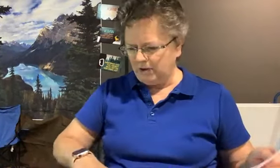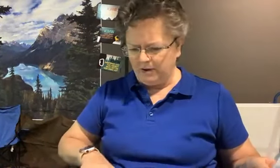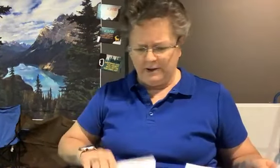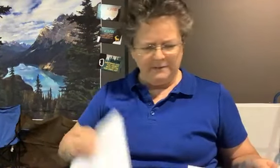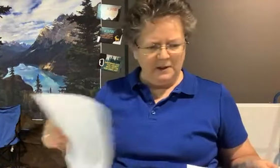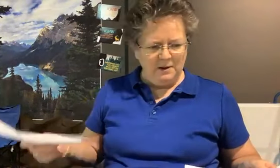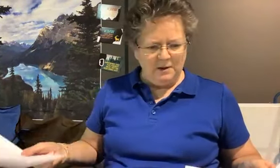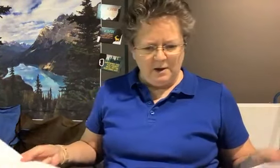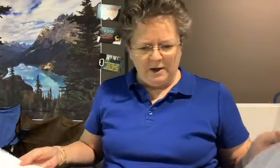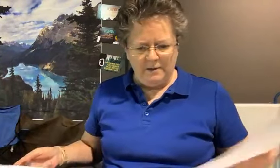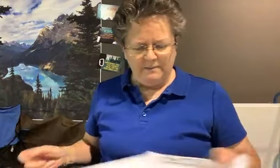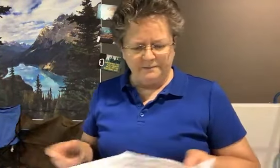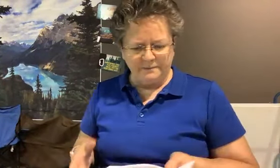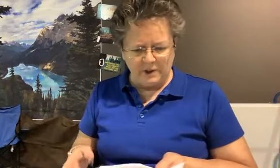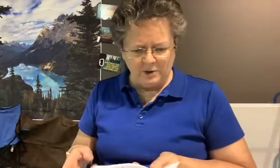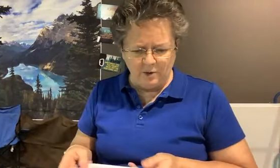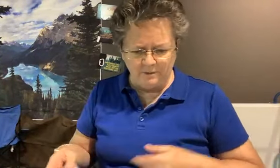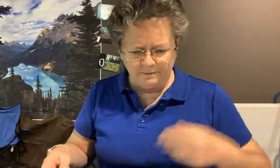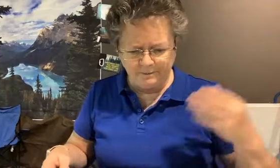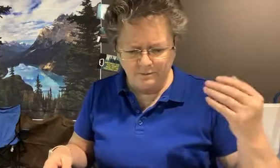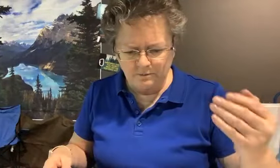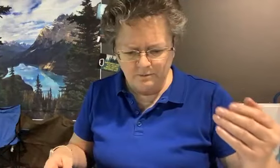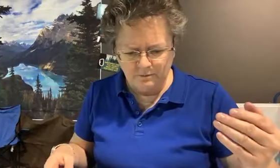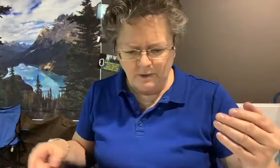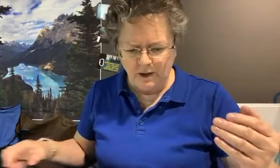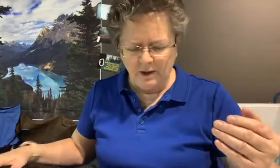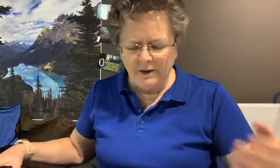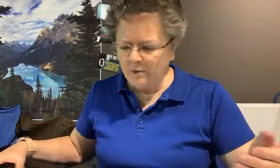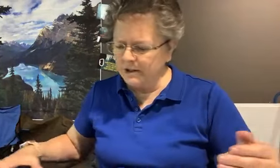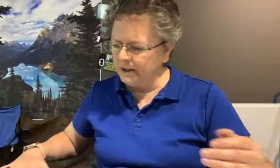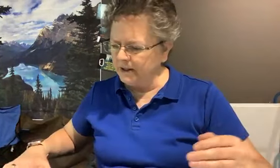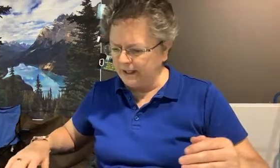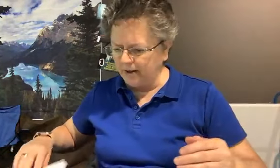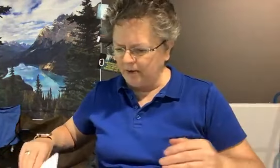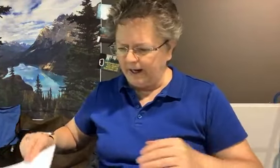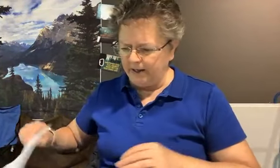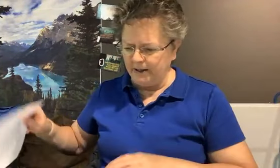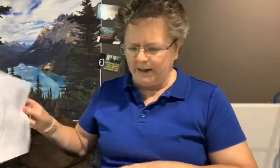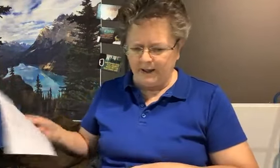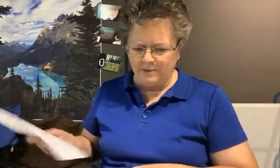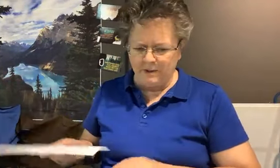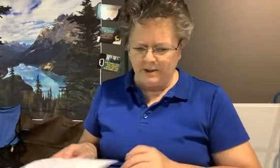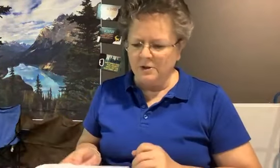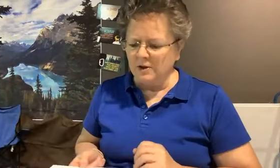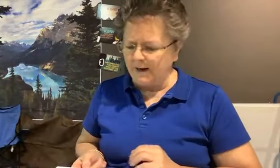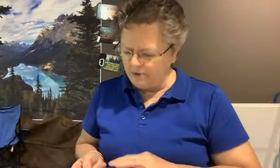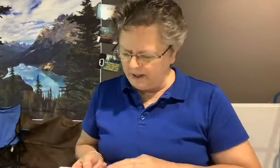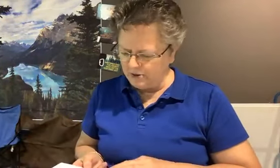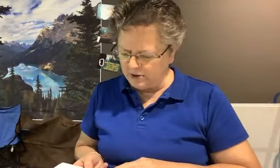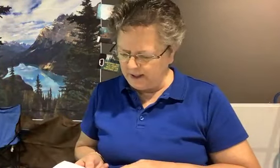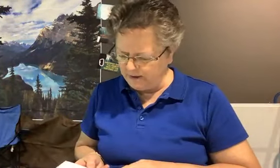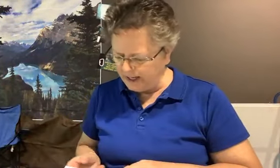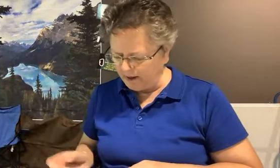Charlie. So then we see that Zechariah is being described. They're not just saying